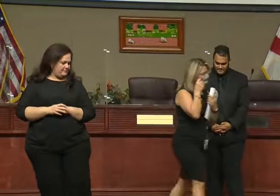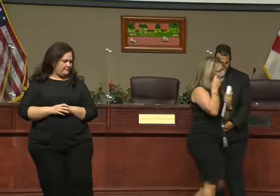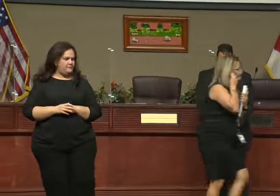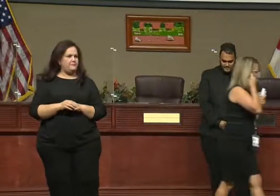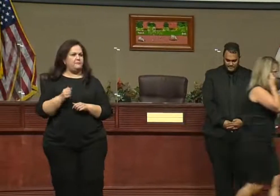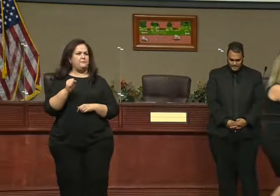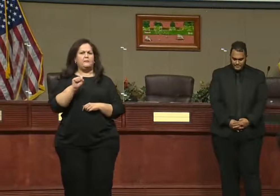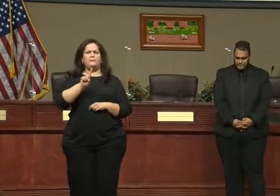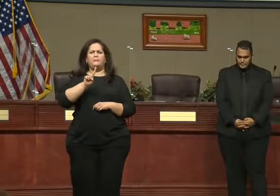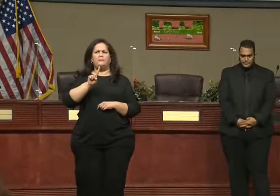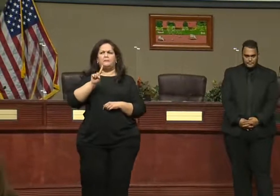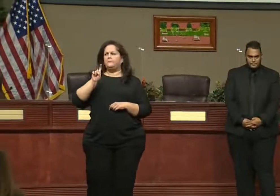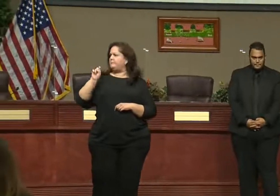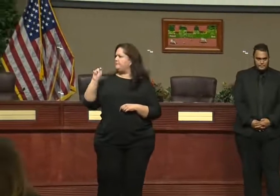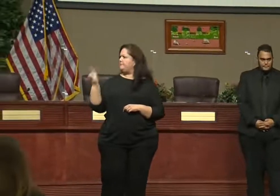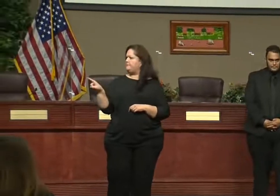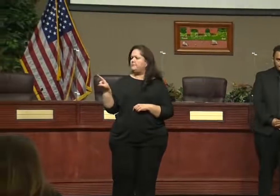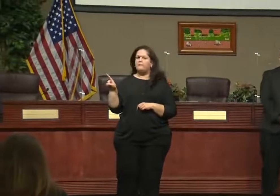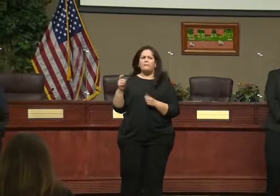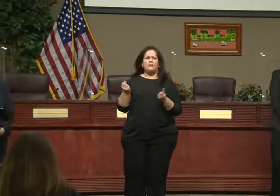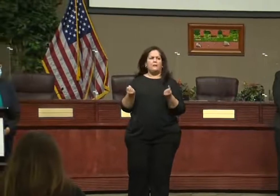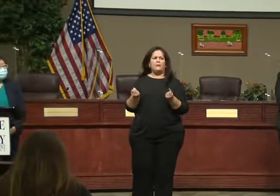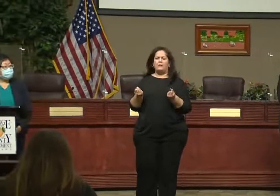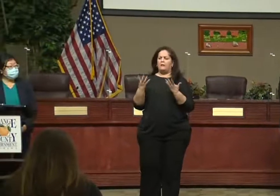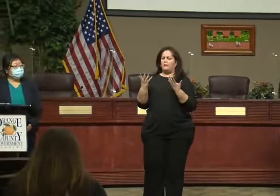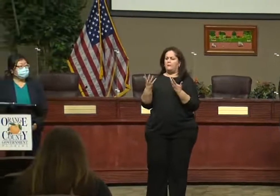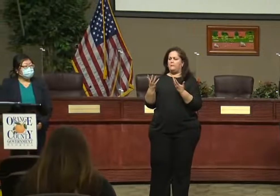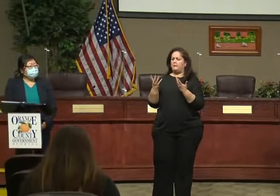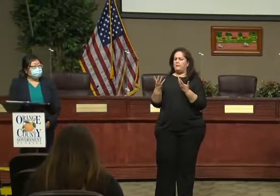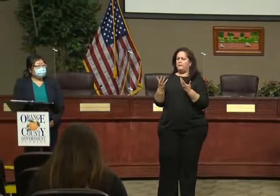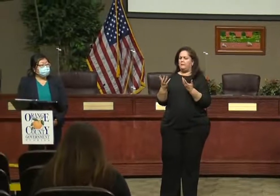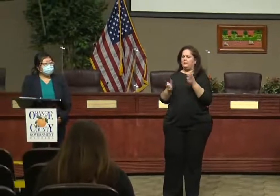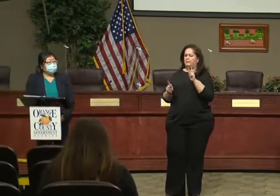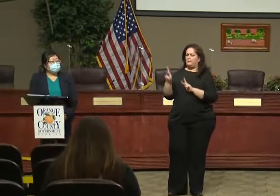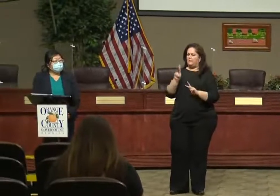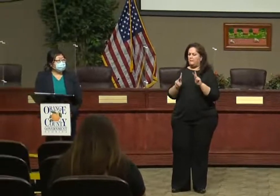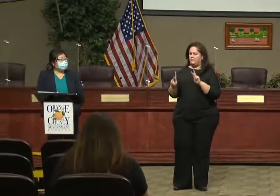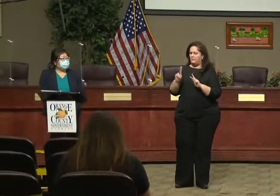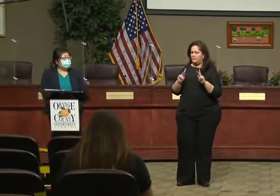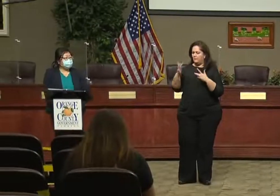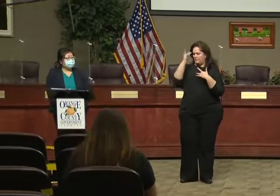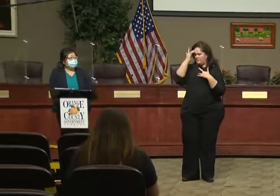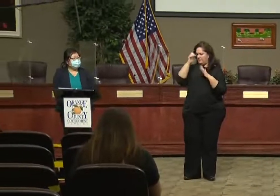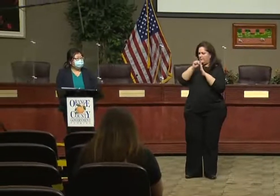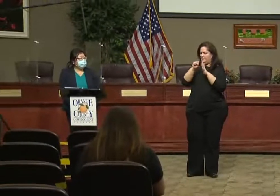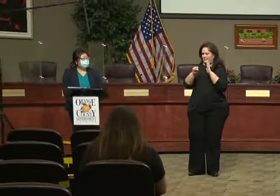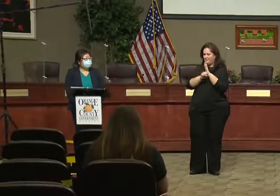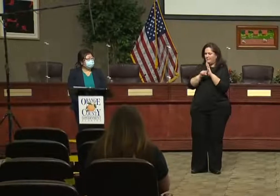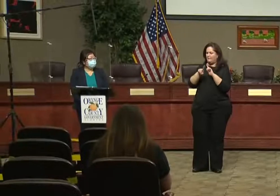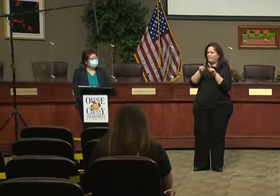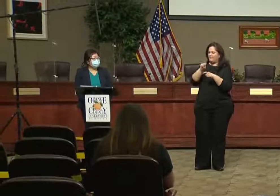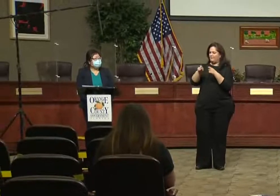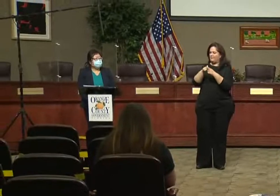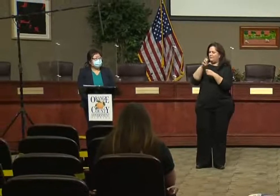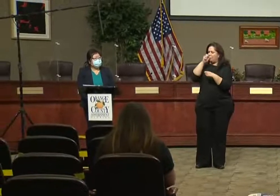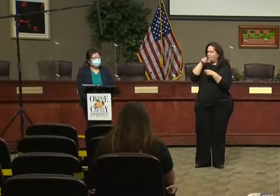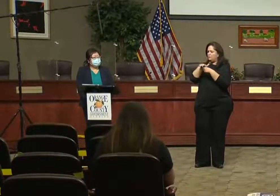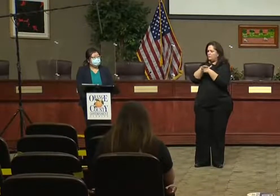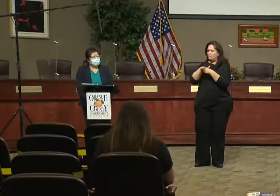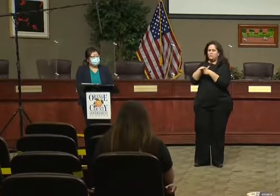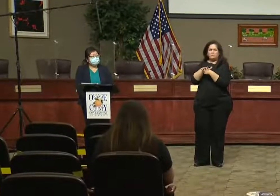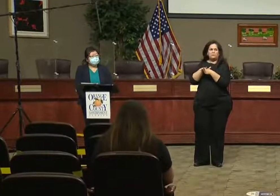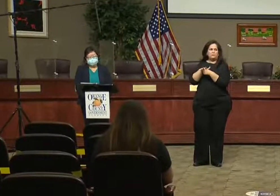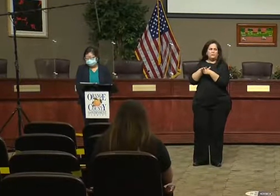La primera tiene que ver con los casos de COVID-19 a nivel en todo el estado y también en particular el condado Orange, que